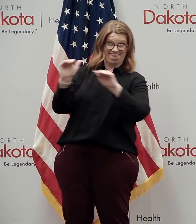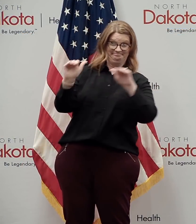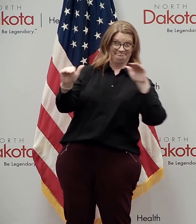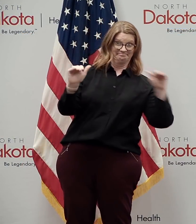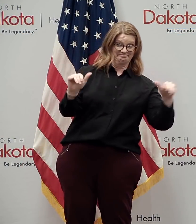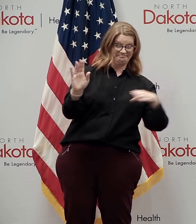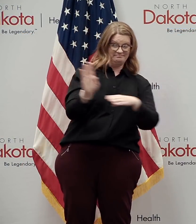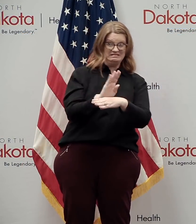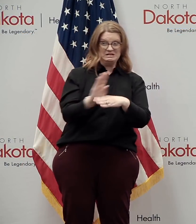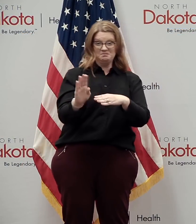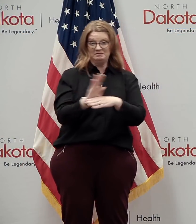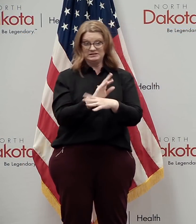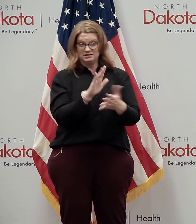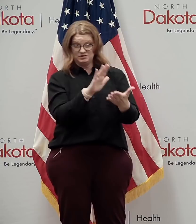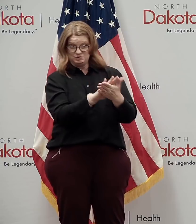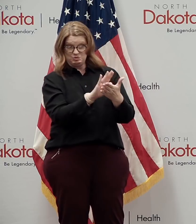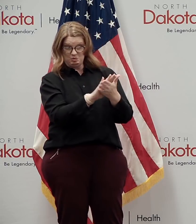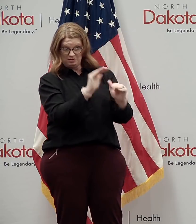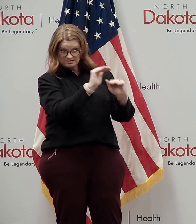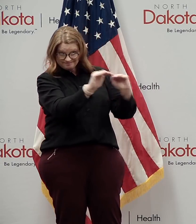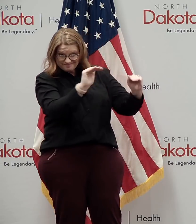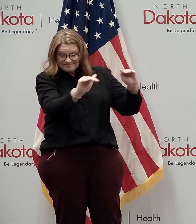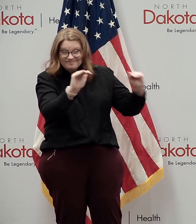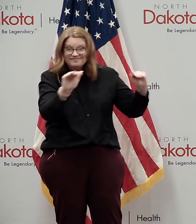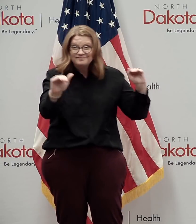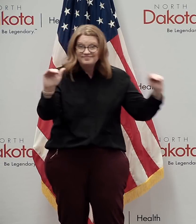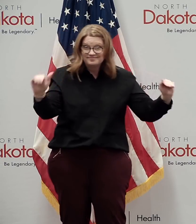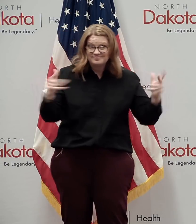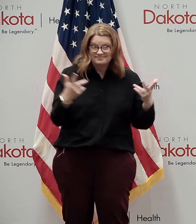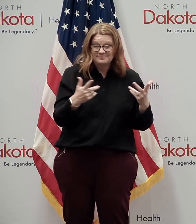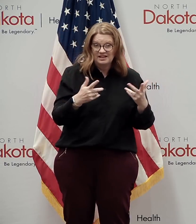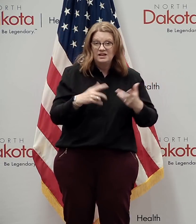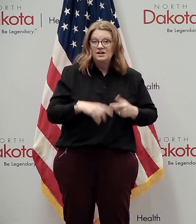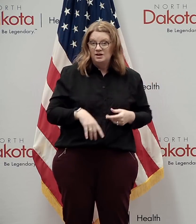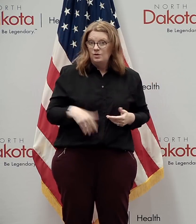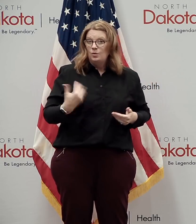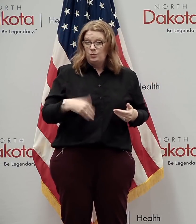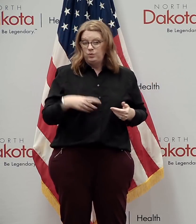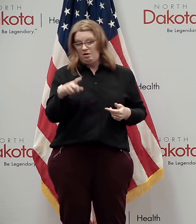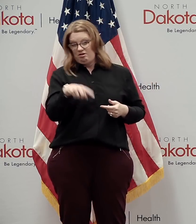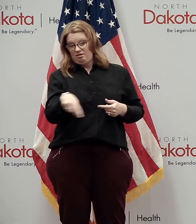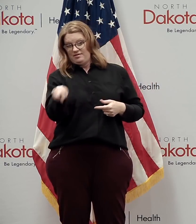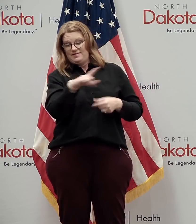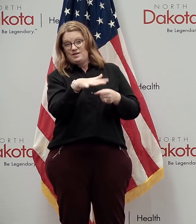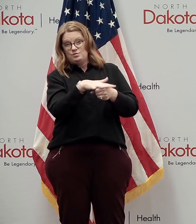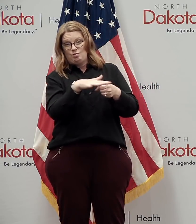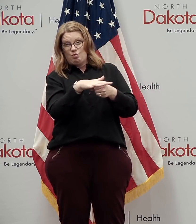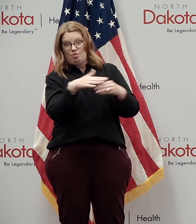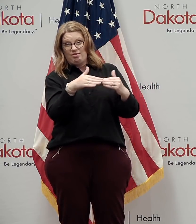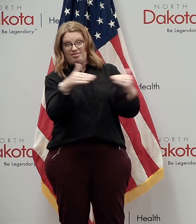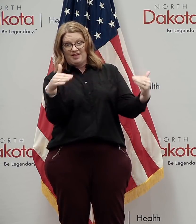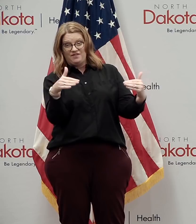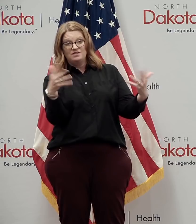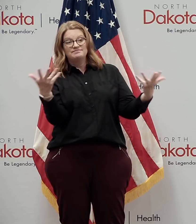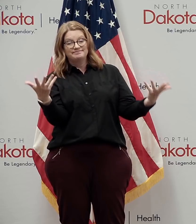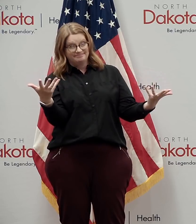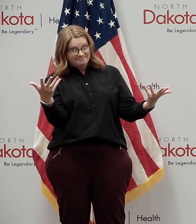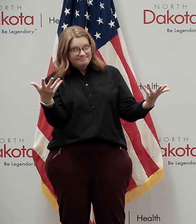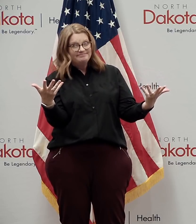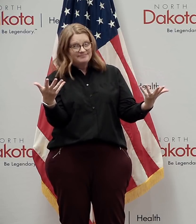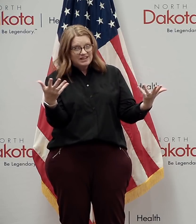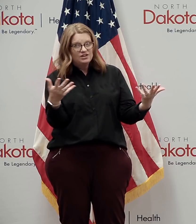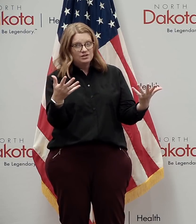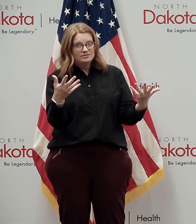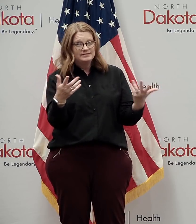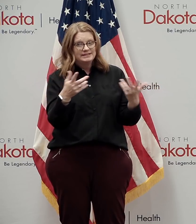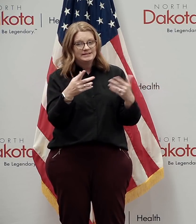employees. Our schools are going to get to make that decision at the local school district about whether they're in a high-risk county or not high-risk county, the role that masks